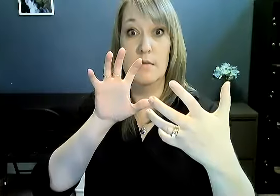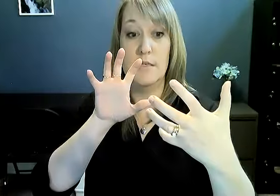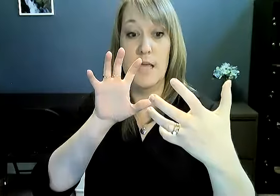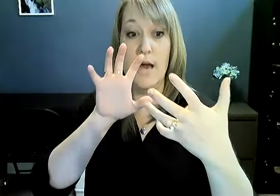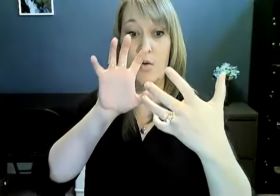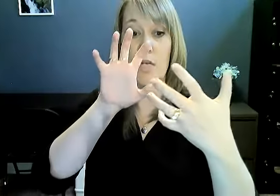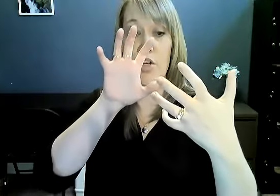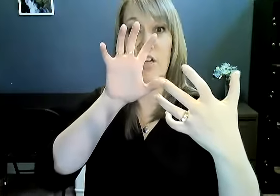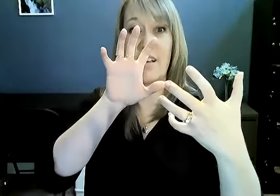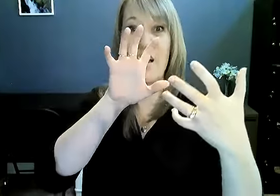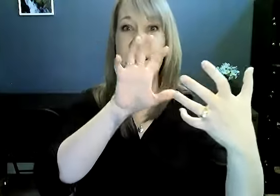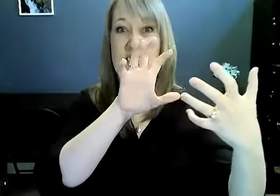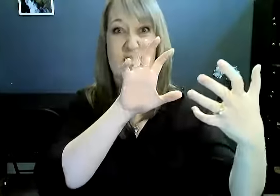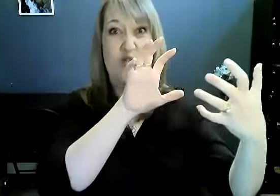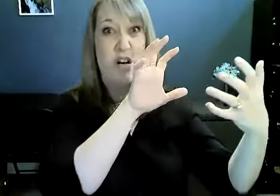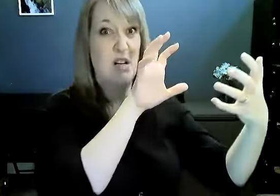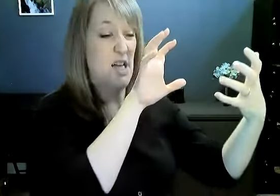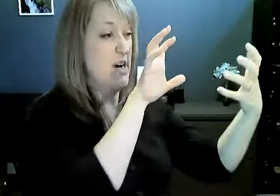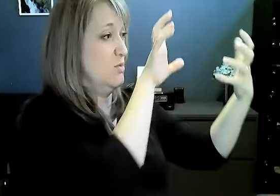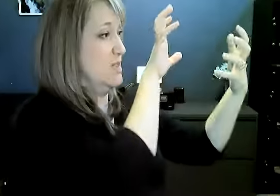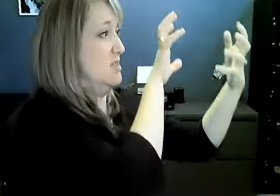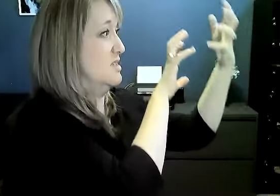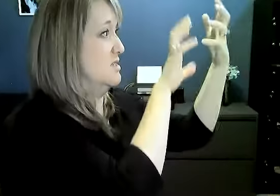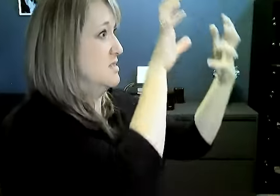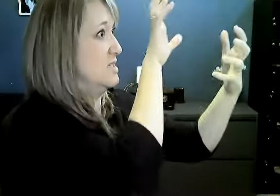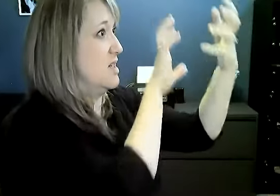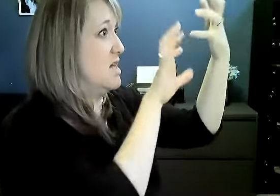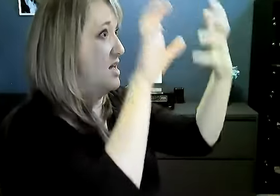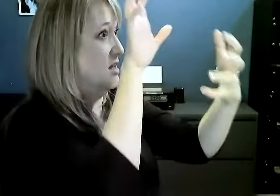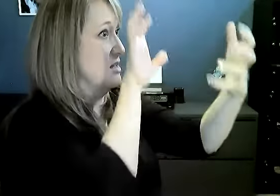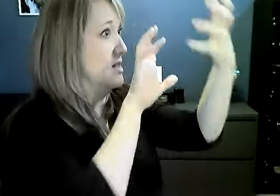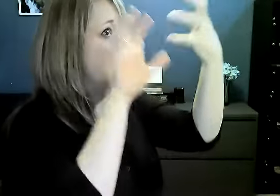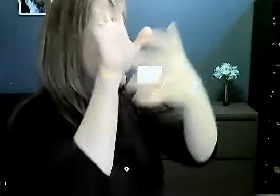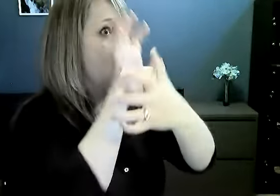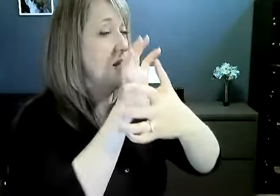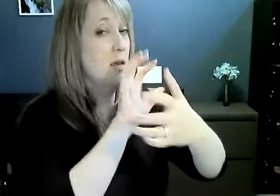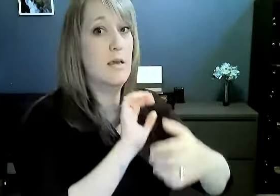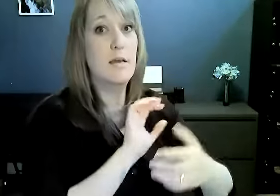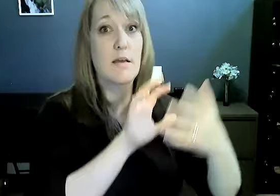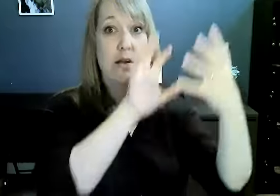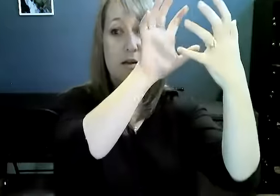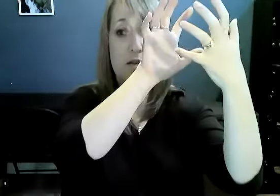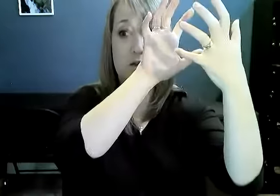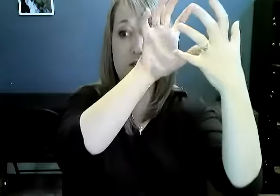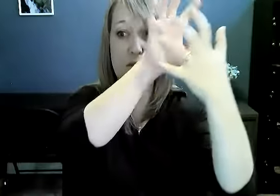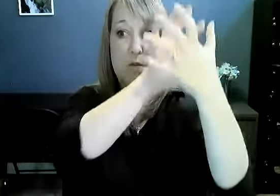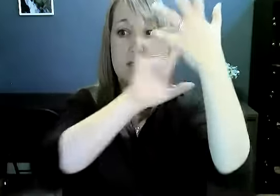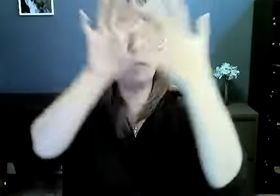facing out, and you're going to kind of draw clouds in the sky. Cloudy. So it starts on one side of